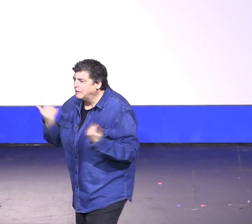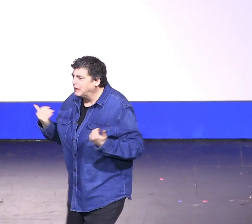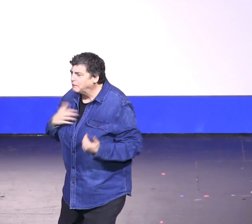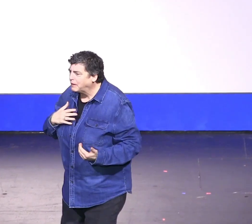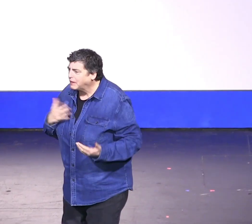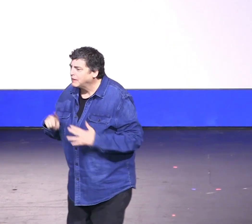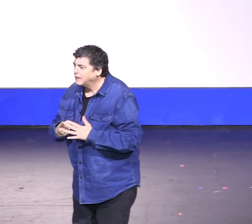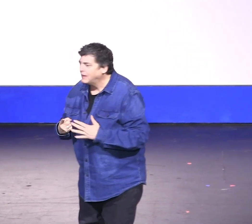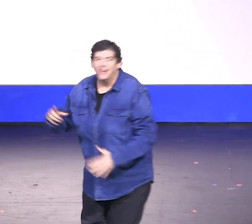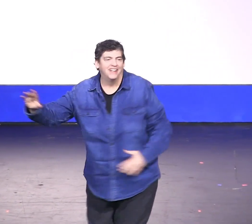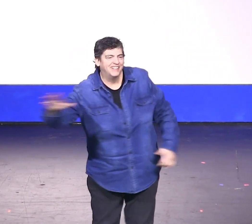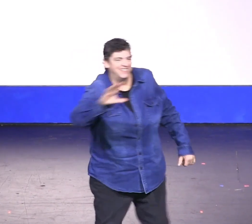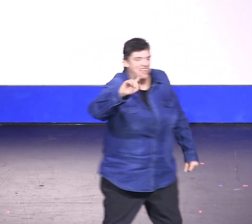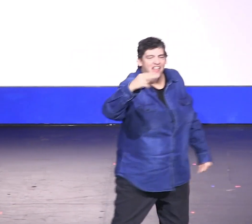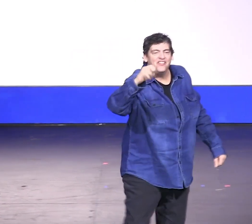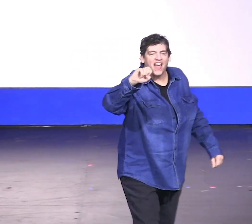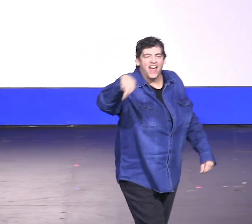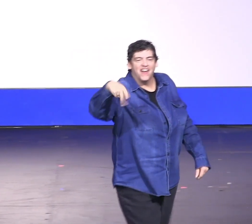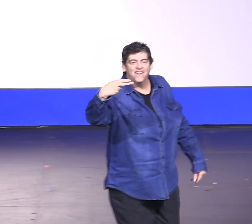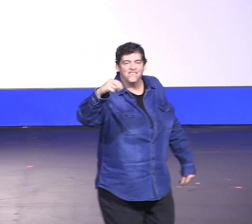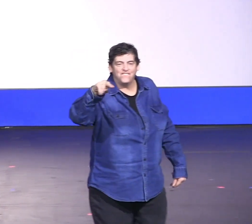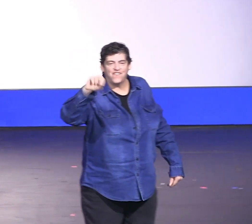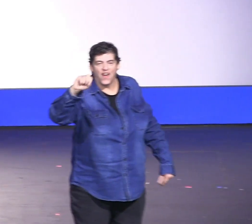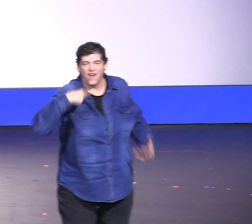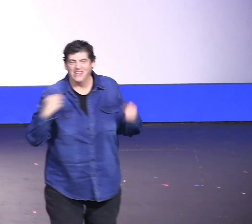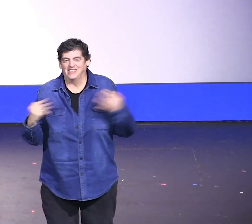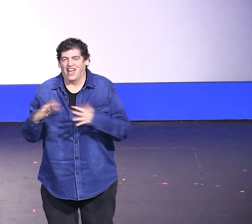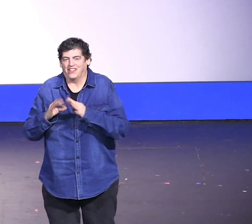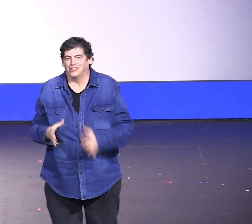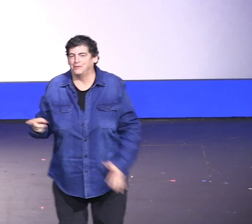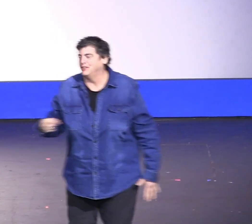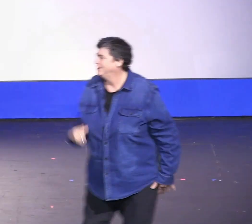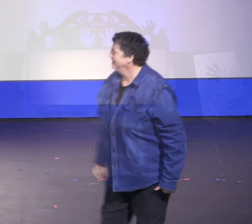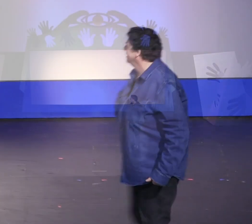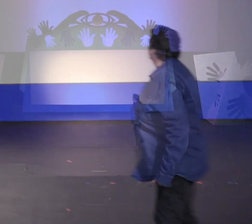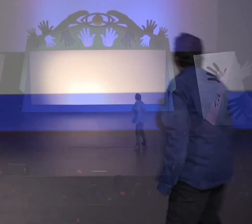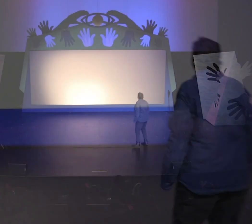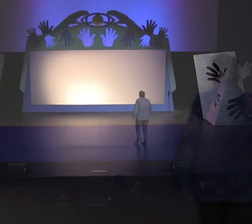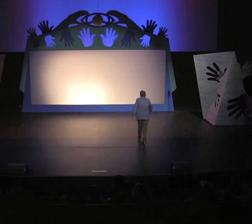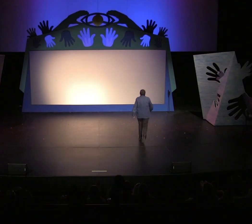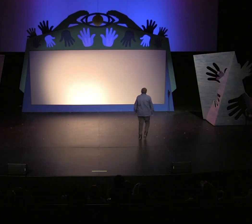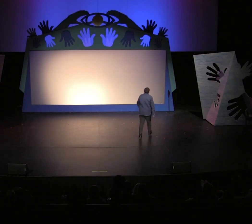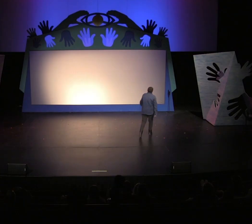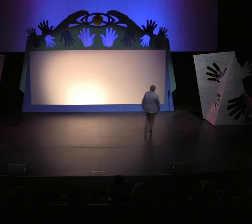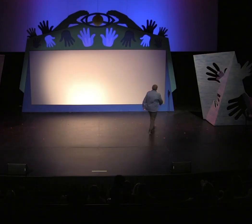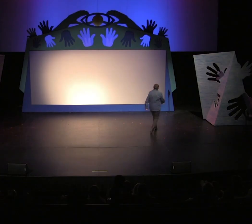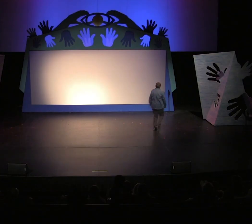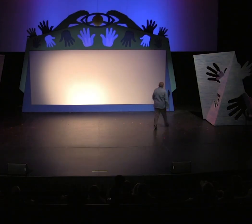I forgot what the first one is. Oh, yes. It's the phone call.